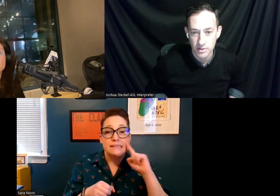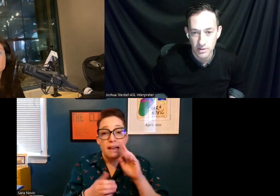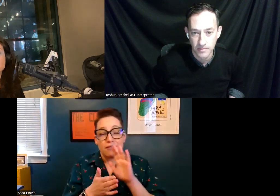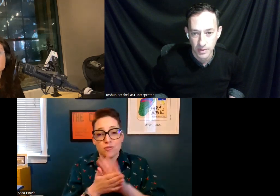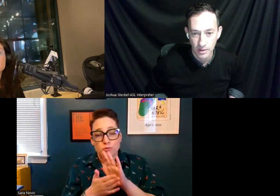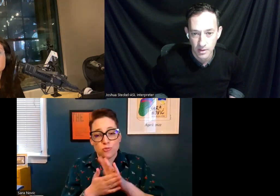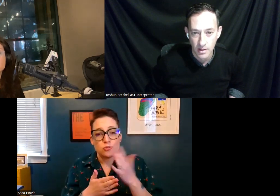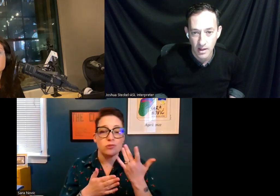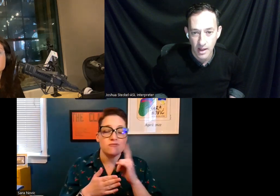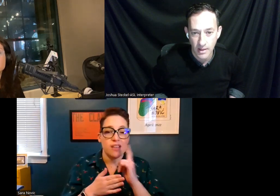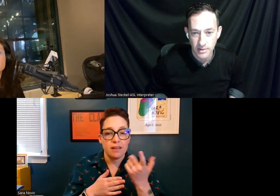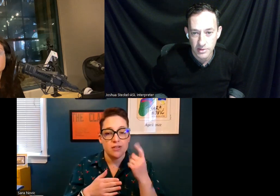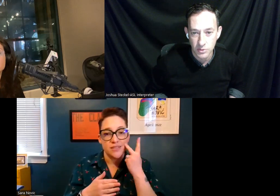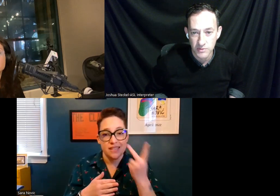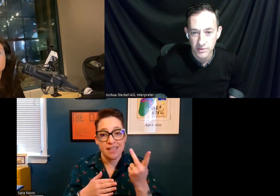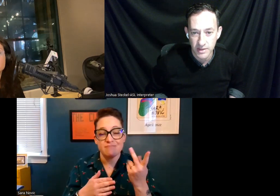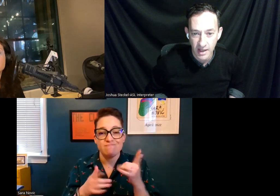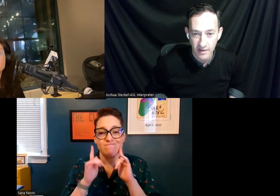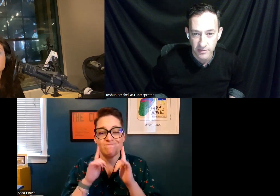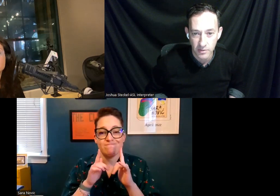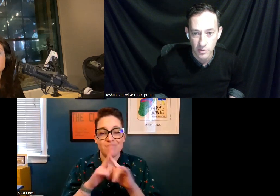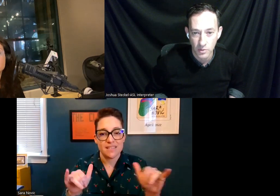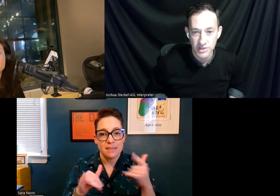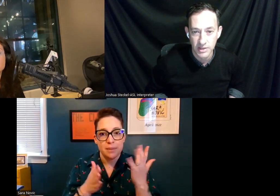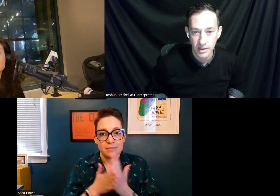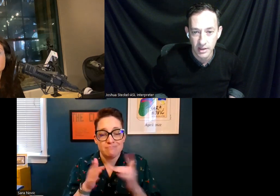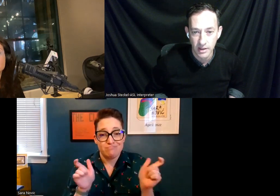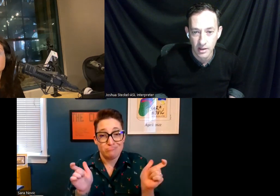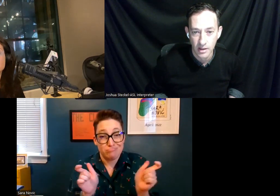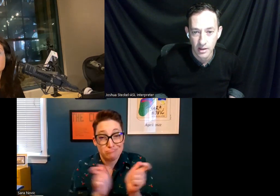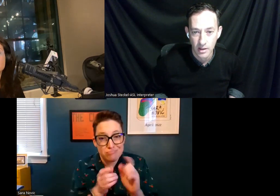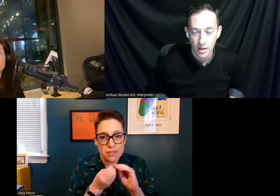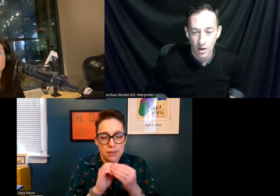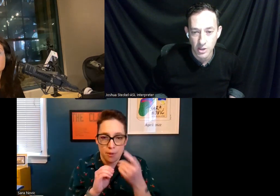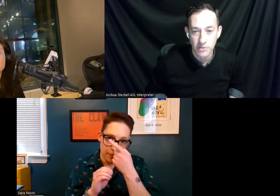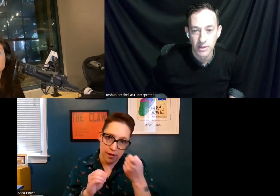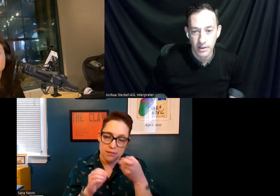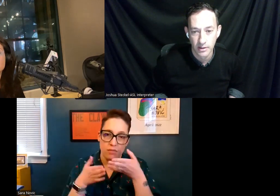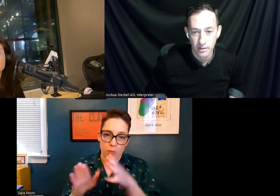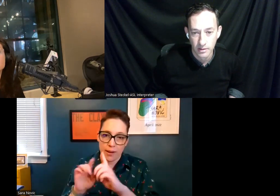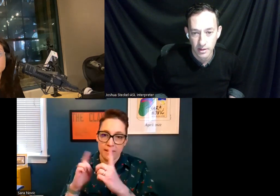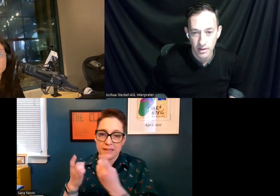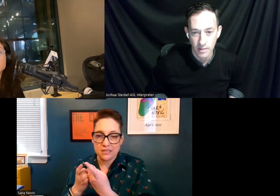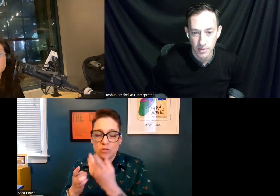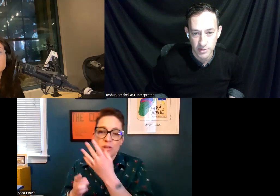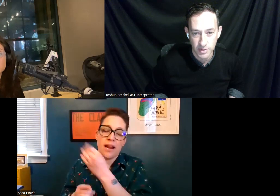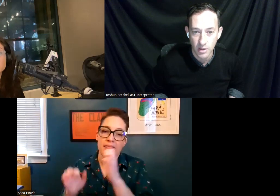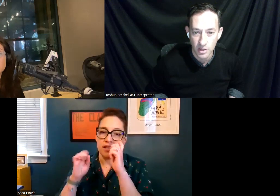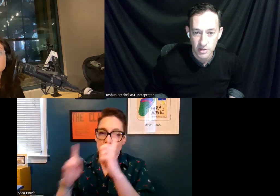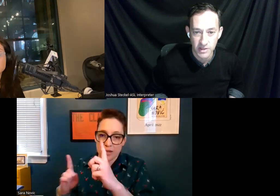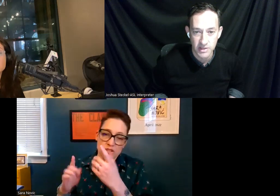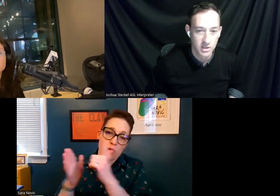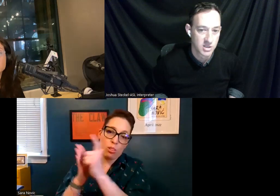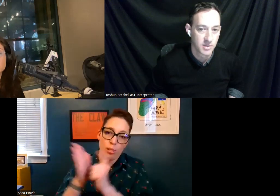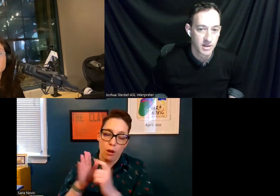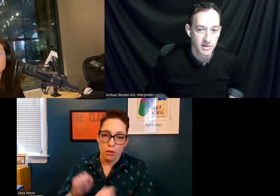peers. And schools for the deaf, we're seeing, are shrinking in numbers because of